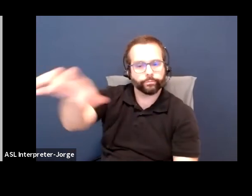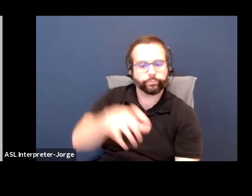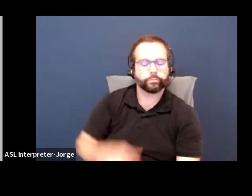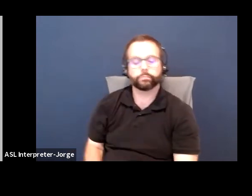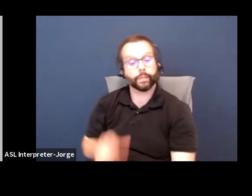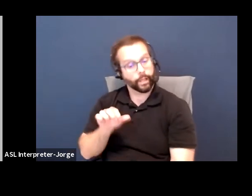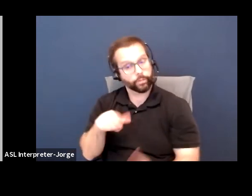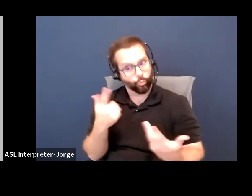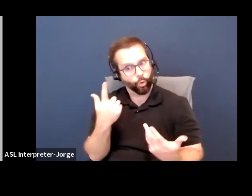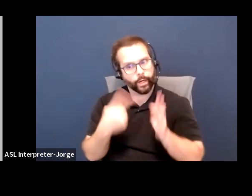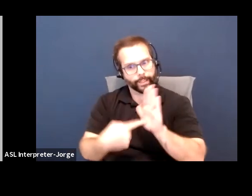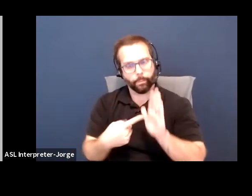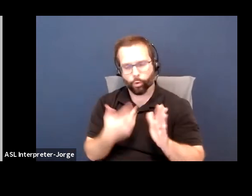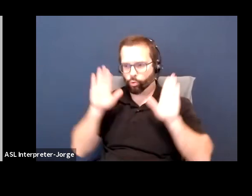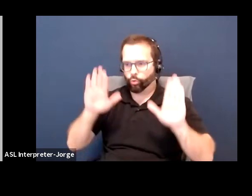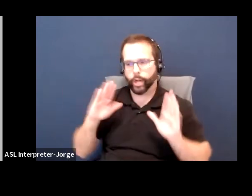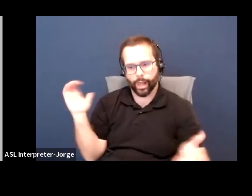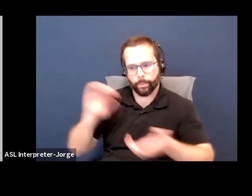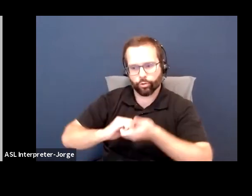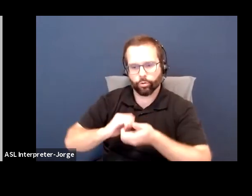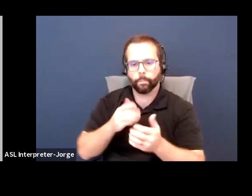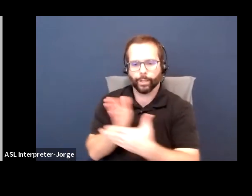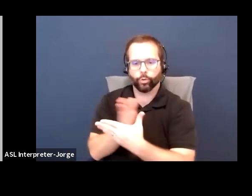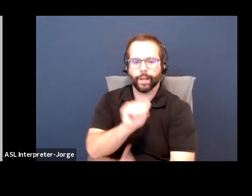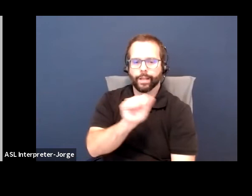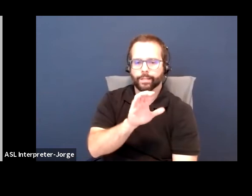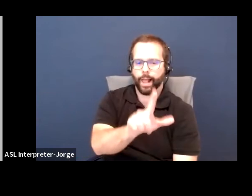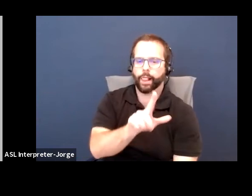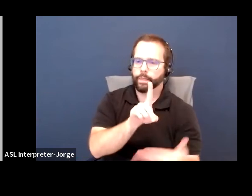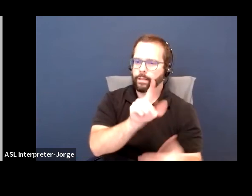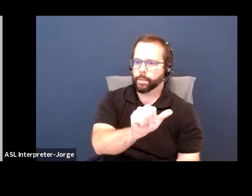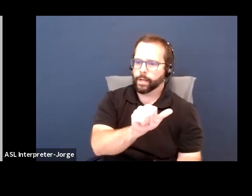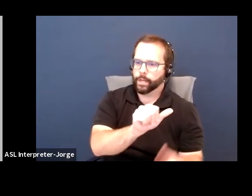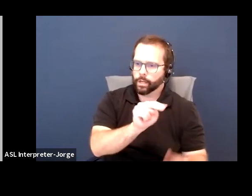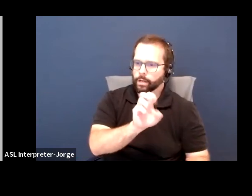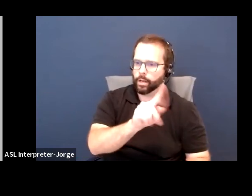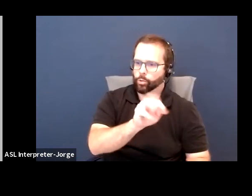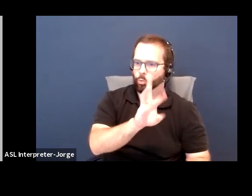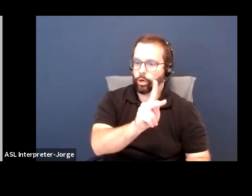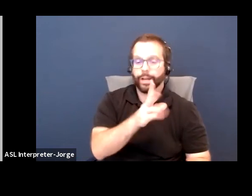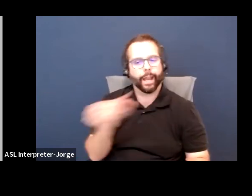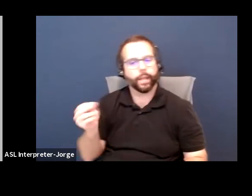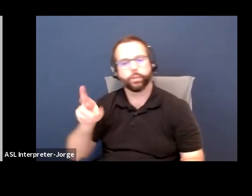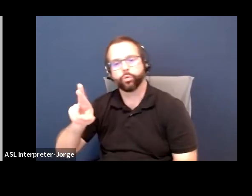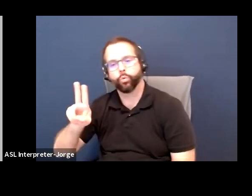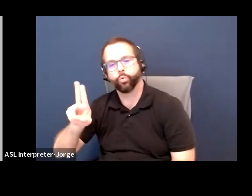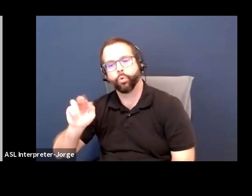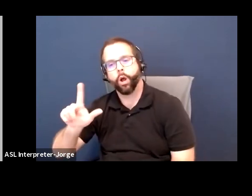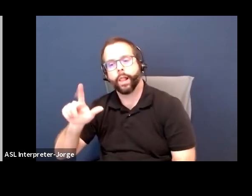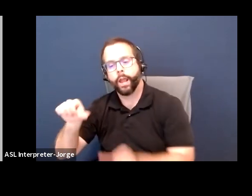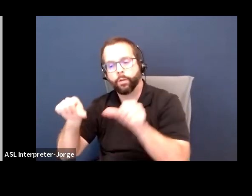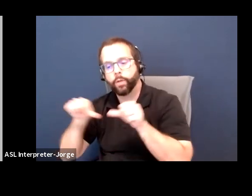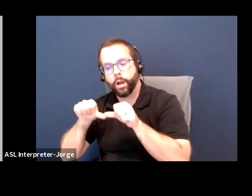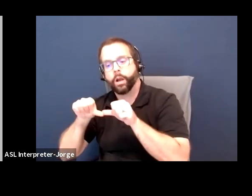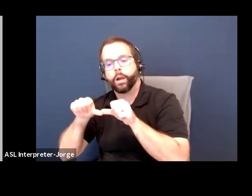collaboration between ACL's disability networks, in rural areas in North Carolina, CILs have been